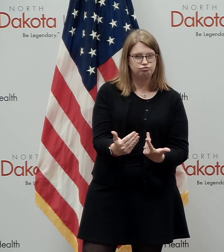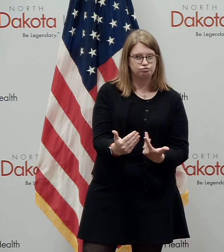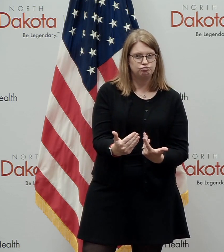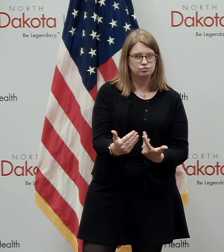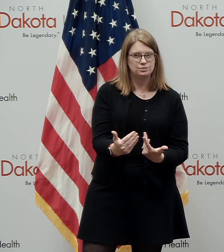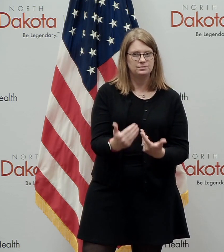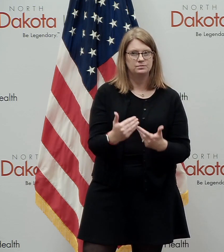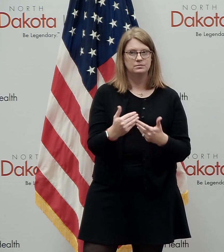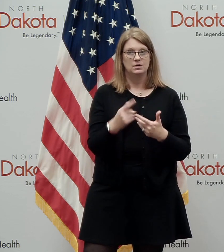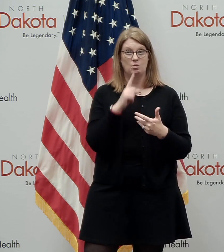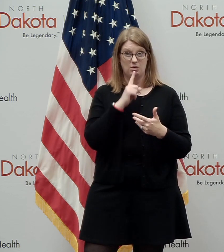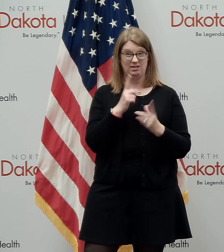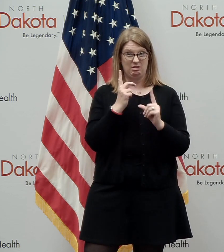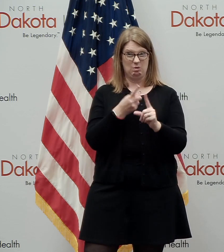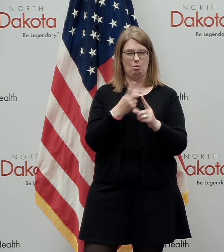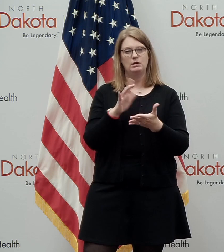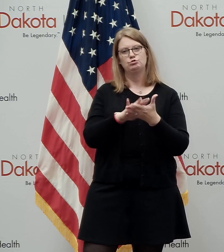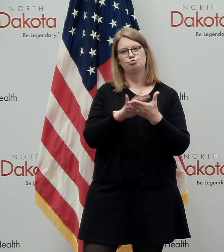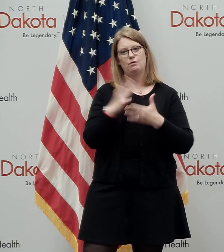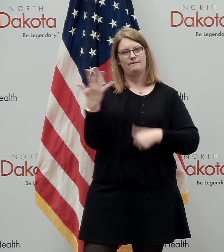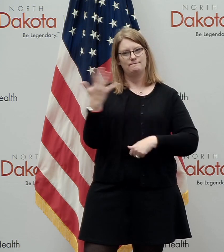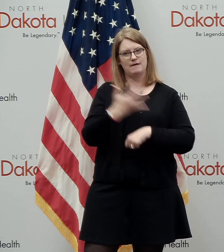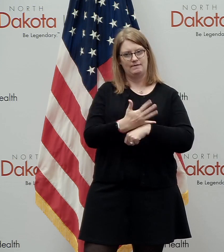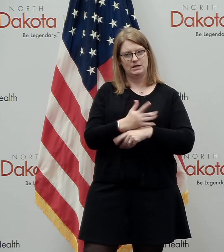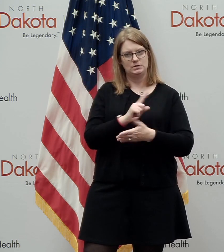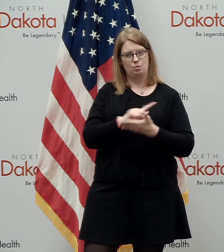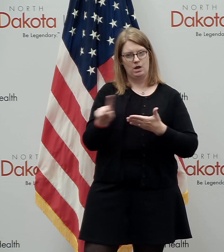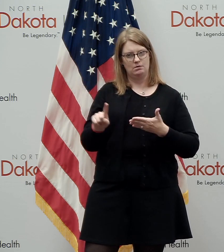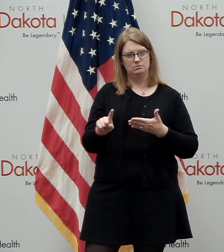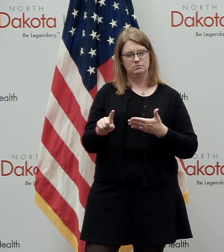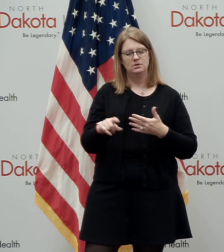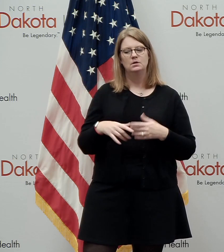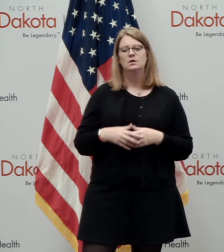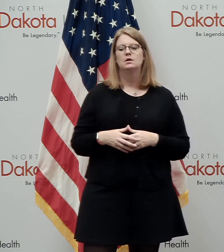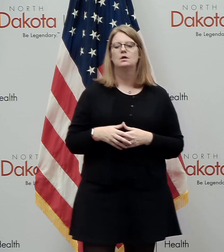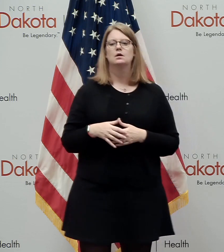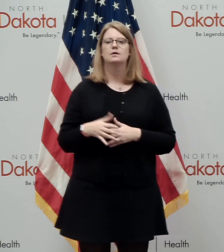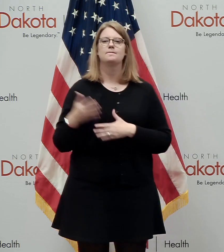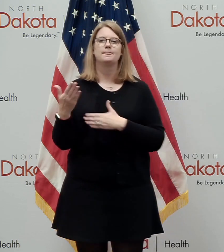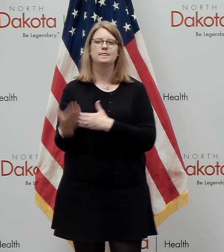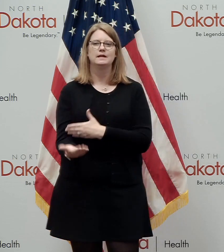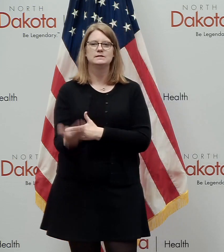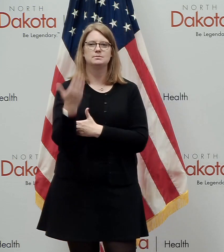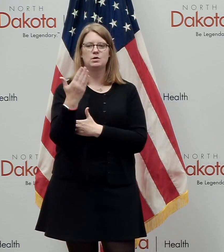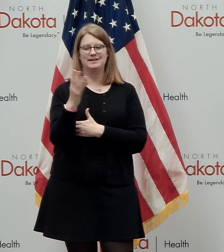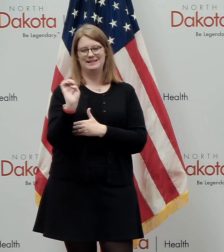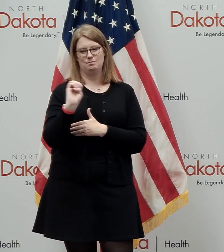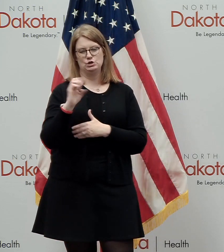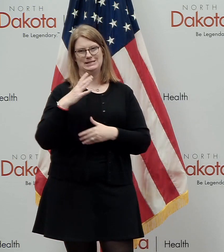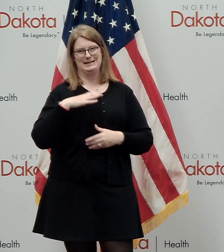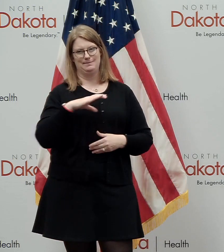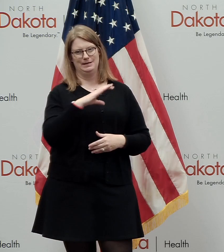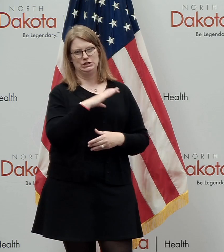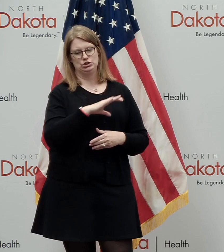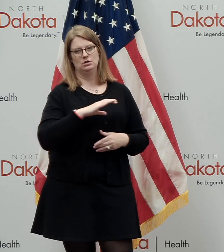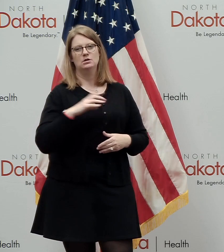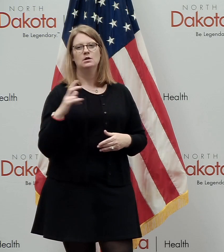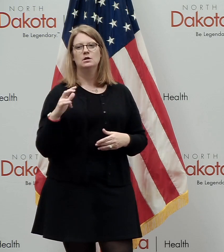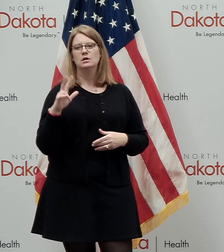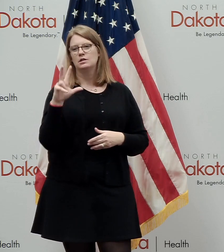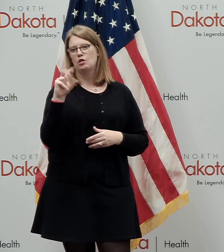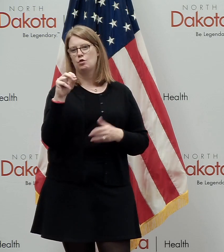having school 5 days a week. And this morning, there was at the Emergency Commission, there was a